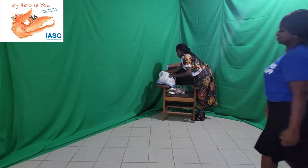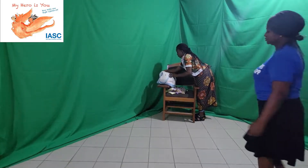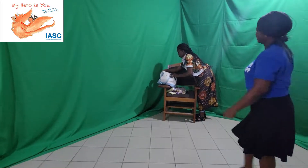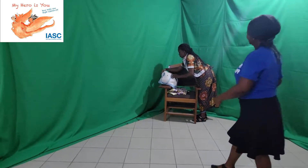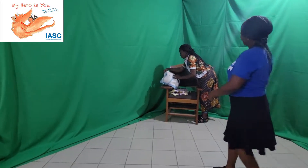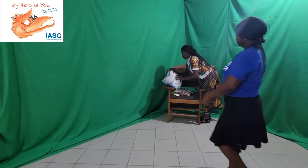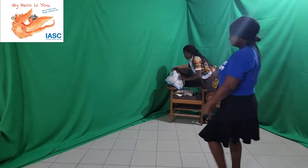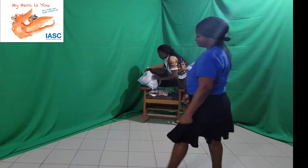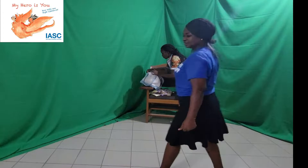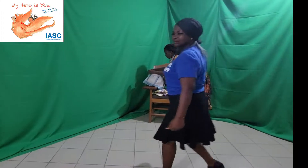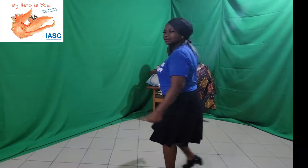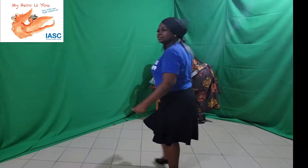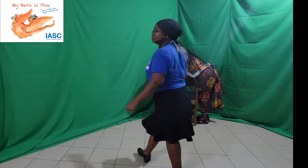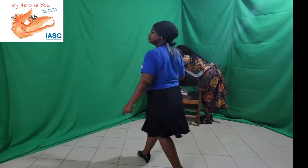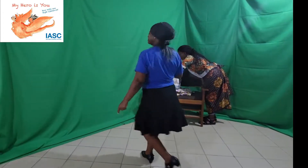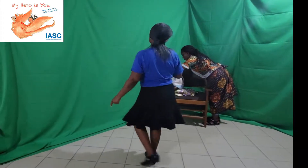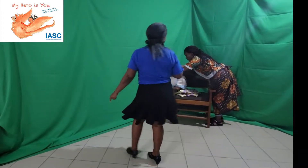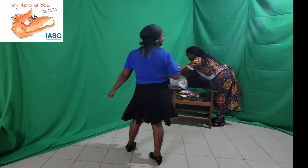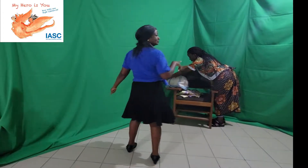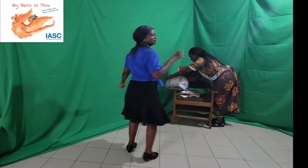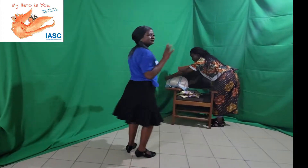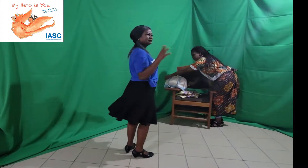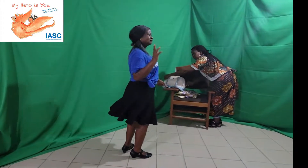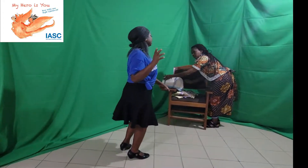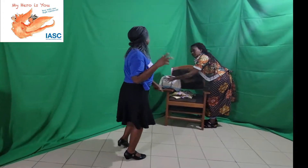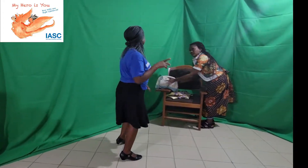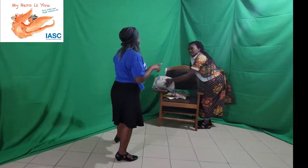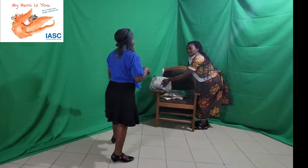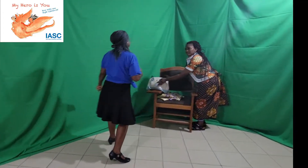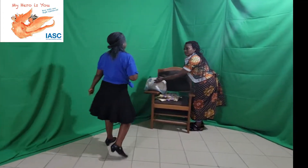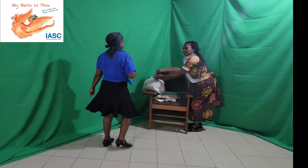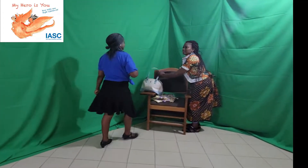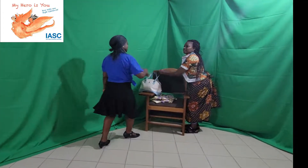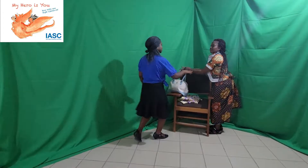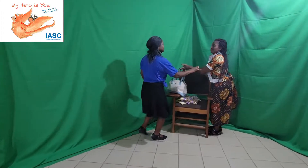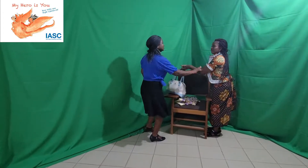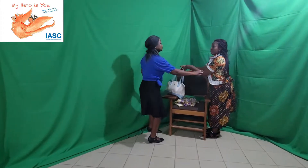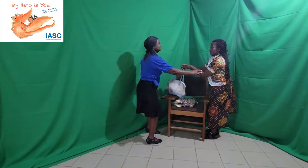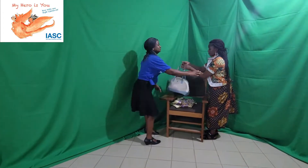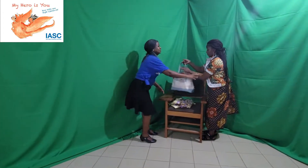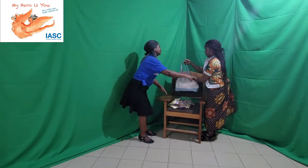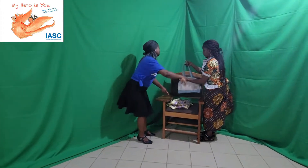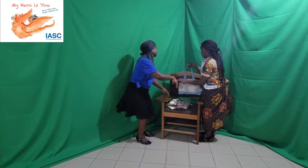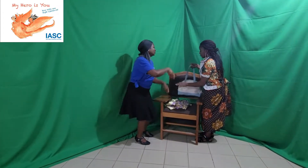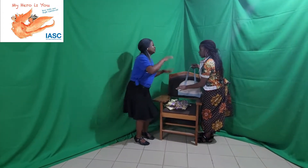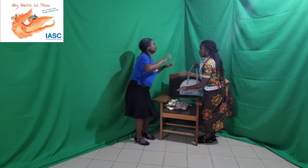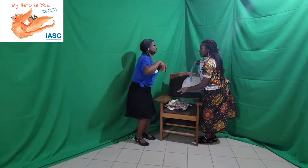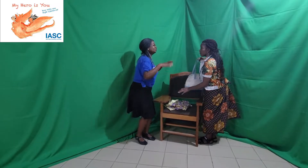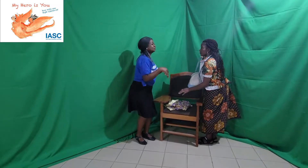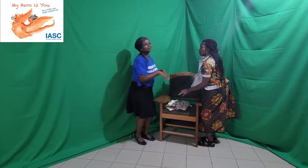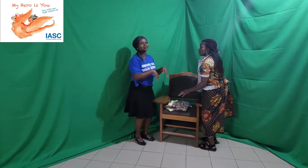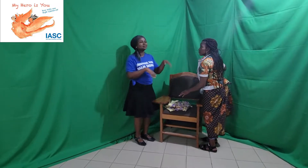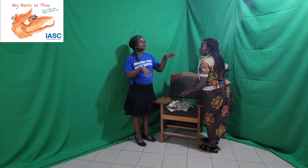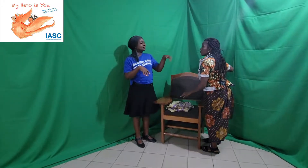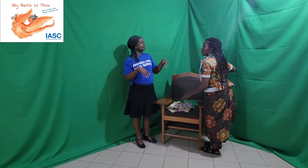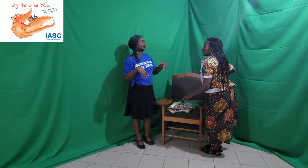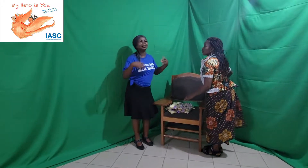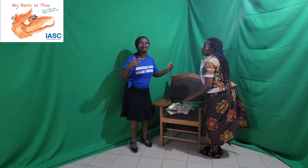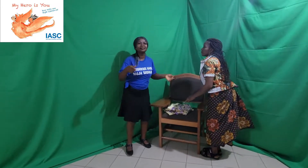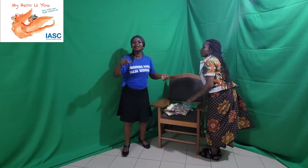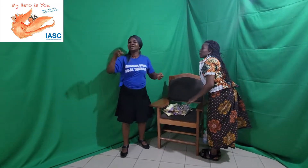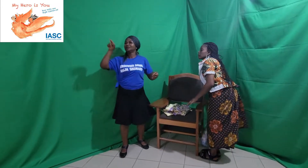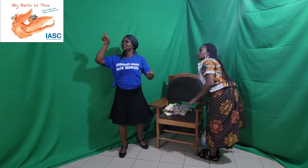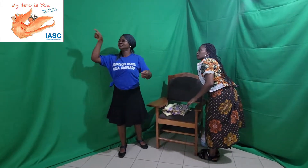world. But even Sarah's mom cannot find a cure for the coronavirus.